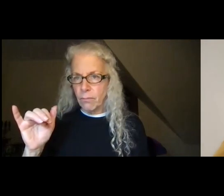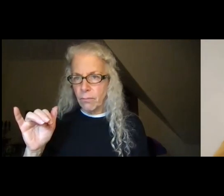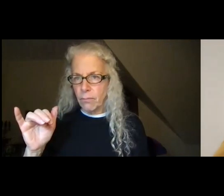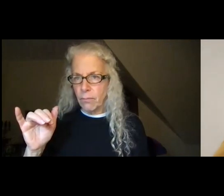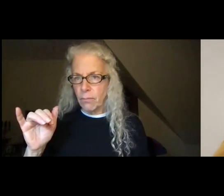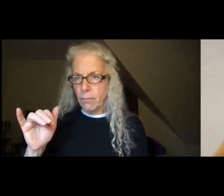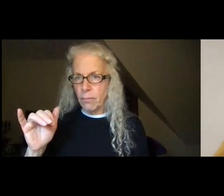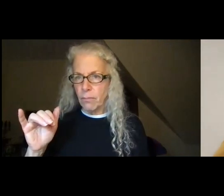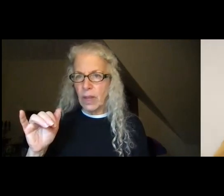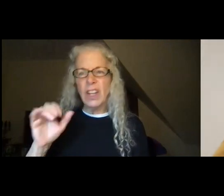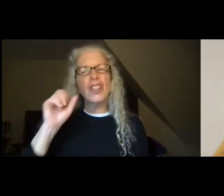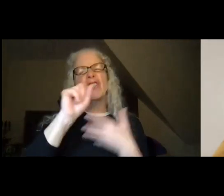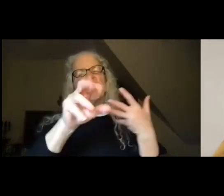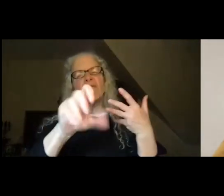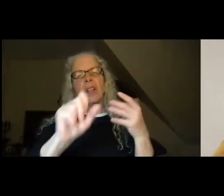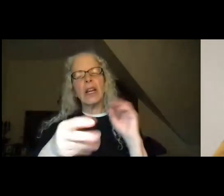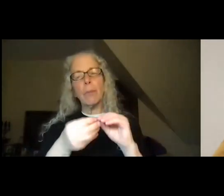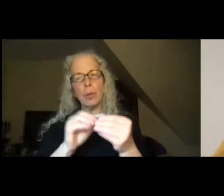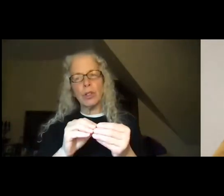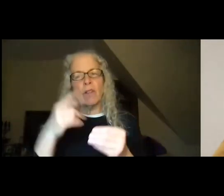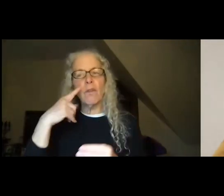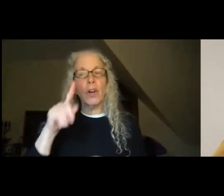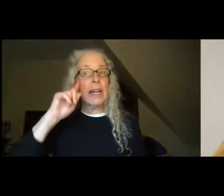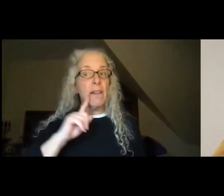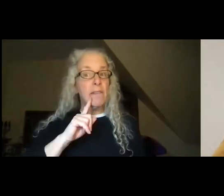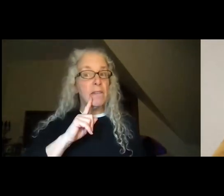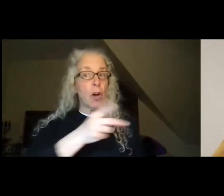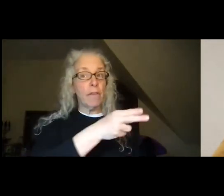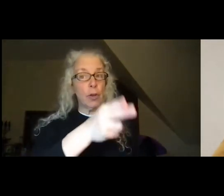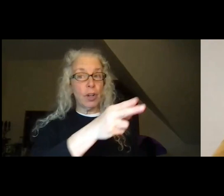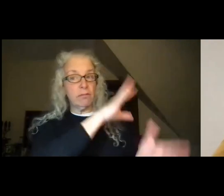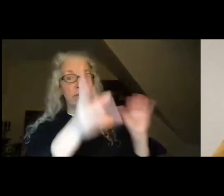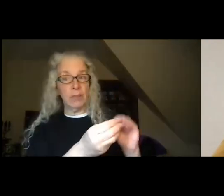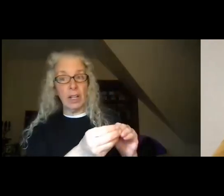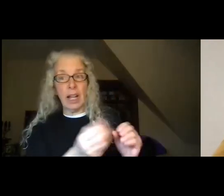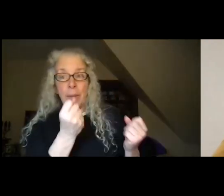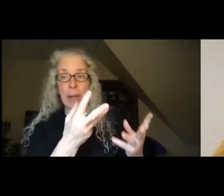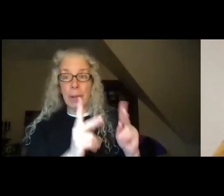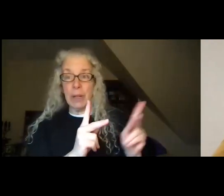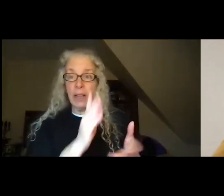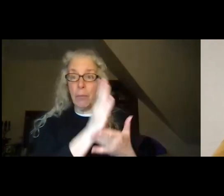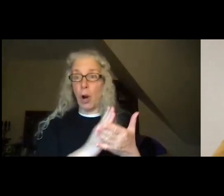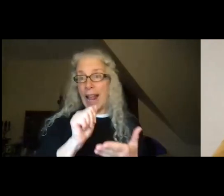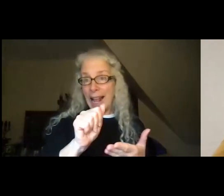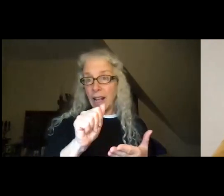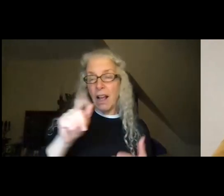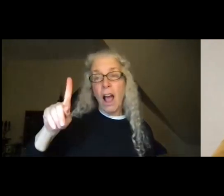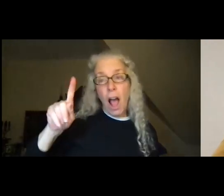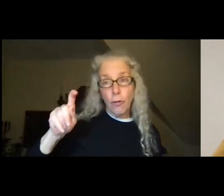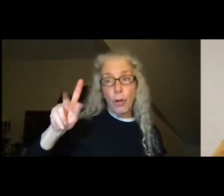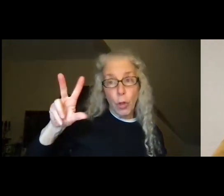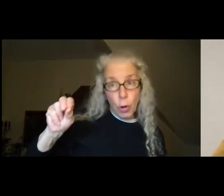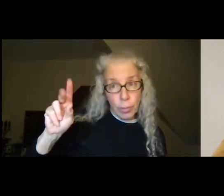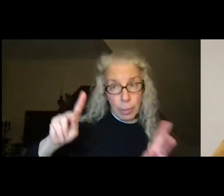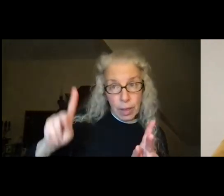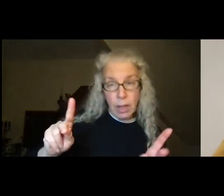Just to give you some numbers for the deaf and hard of hearing survey, total number of participants for part A was 130 individuals, and for